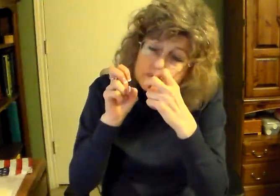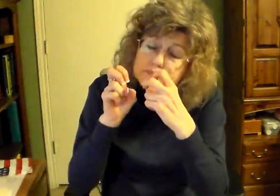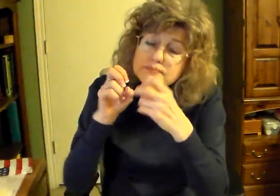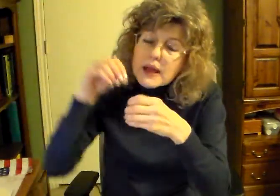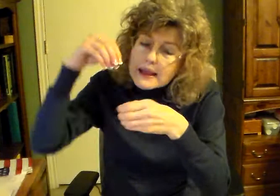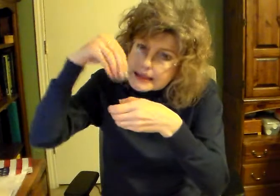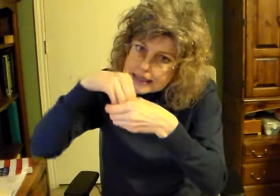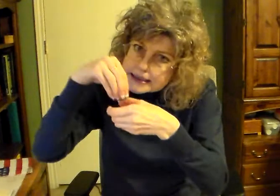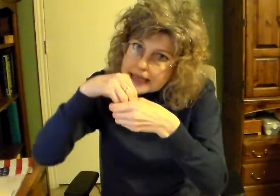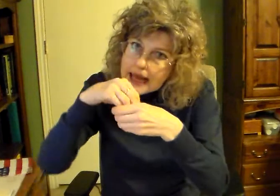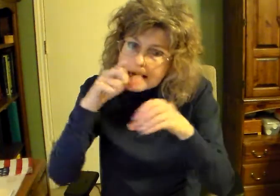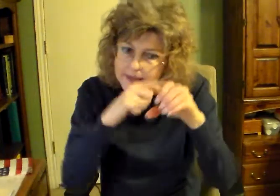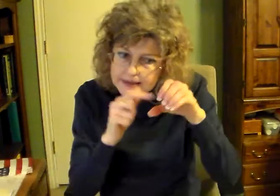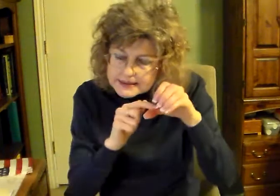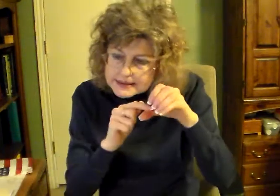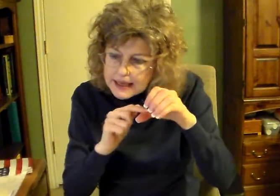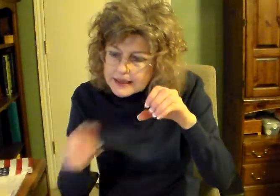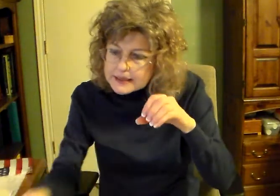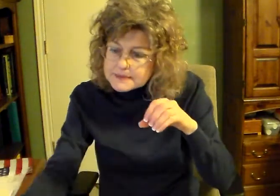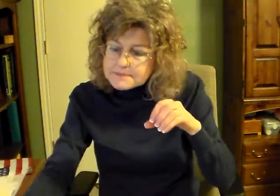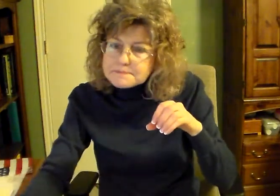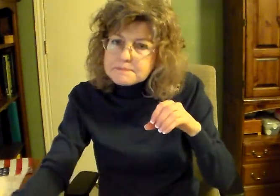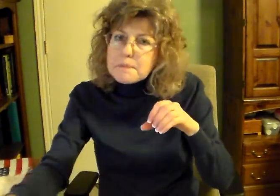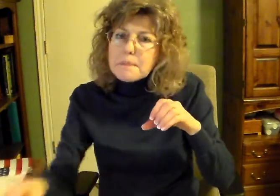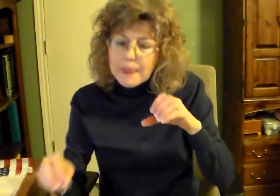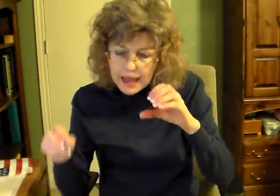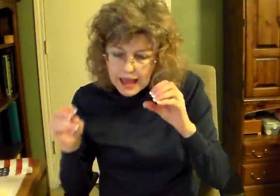large sacs of green pigments called chlorophyll.